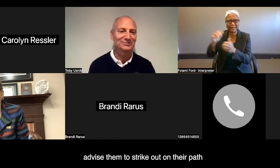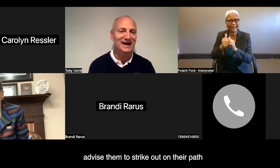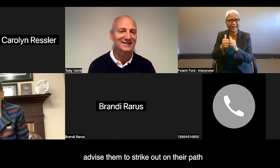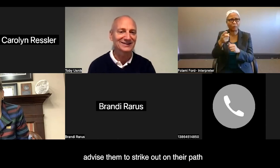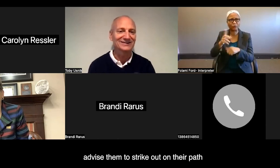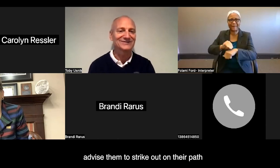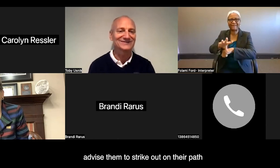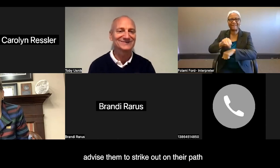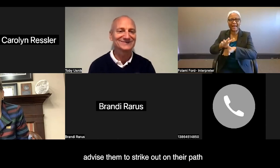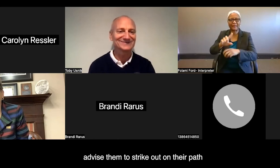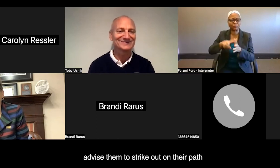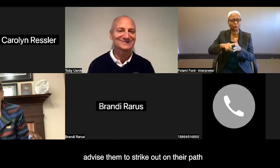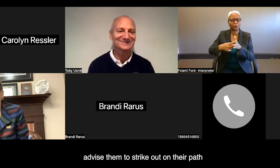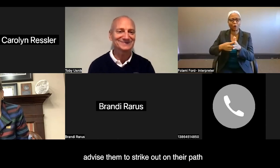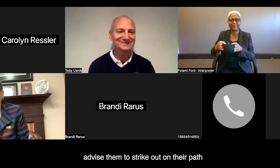on their path in life?